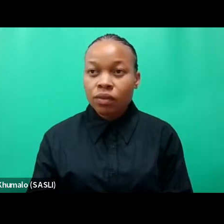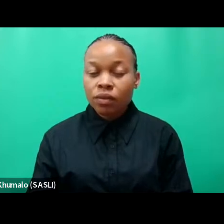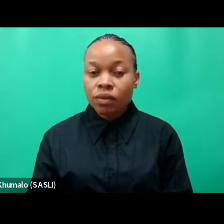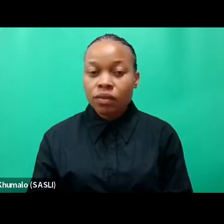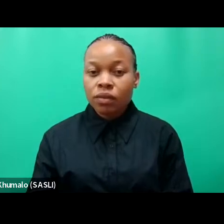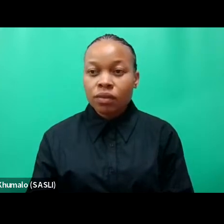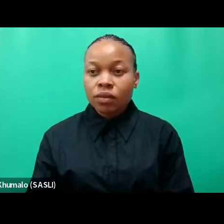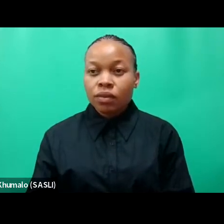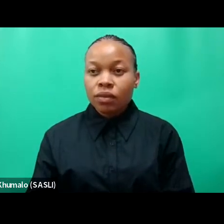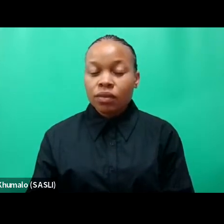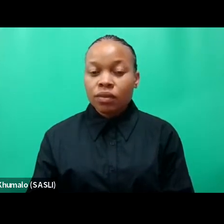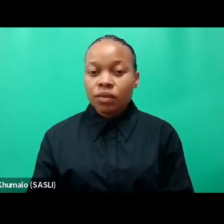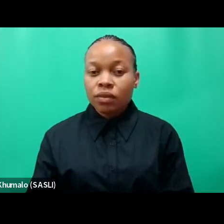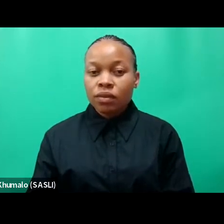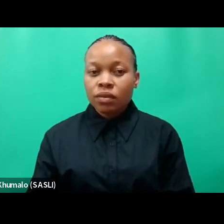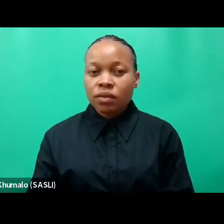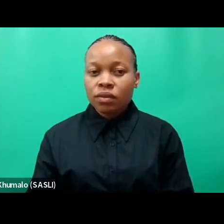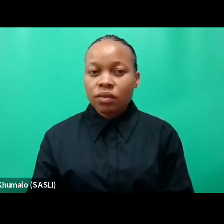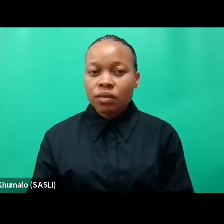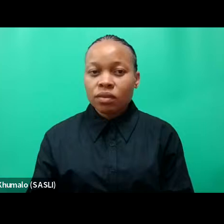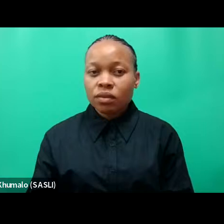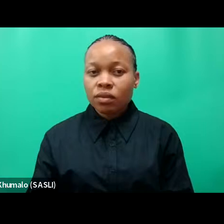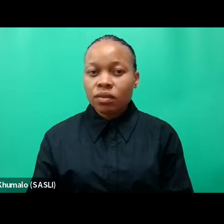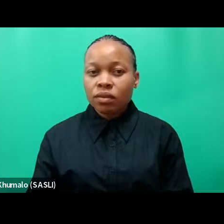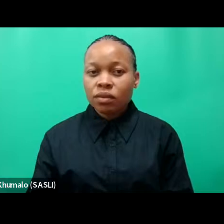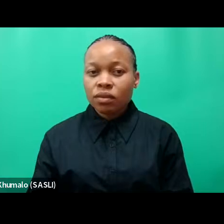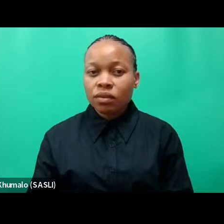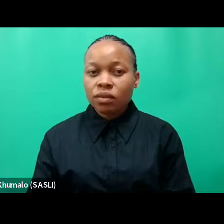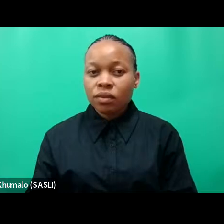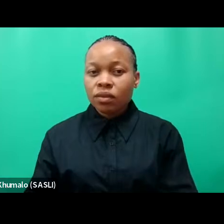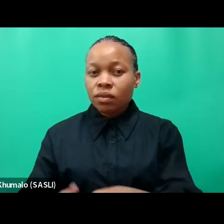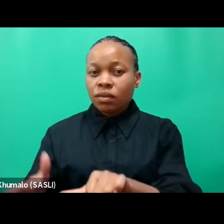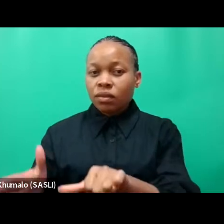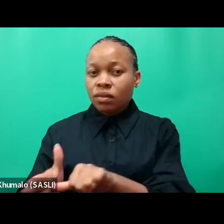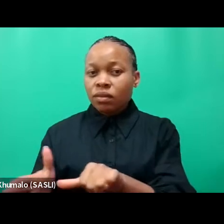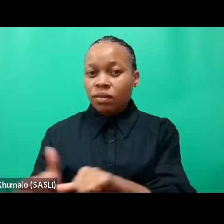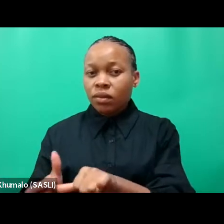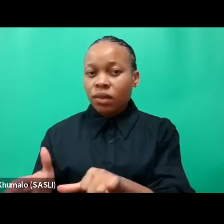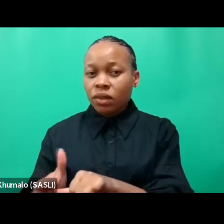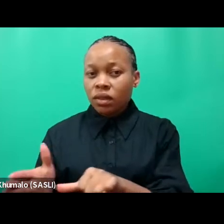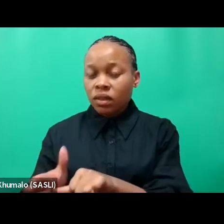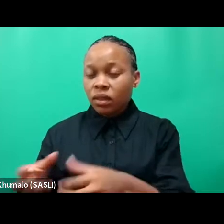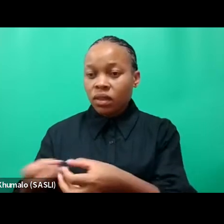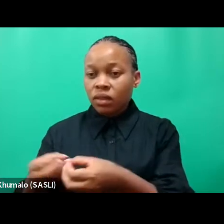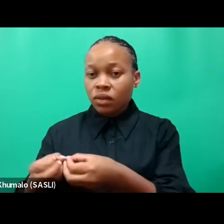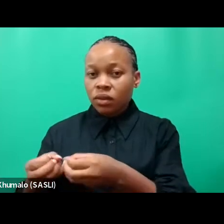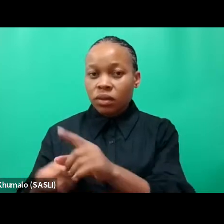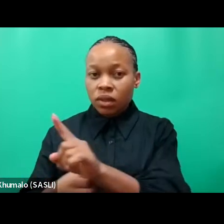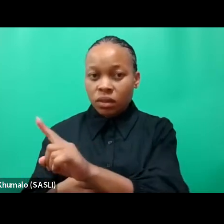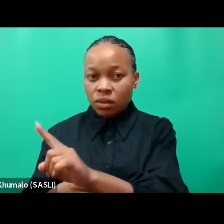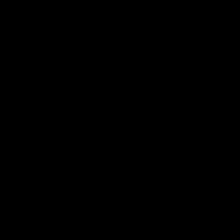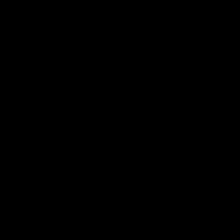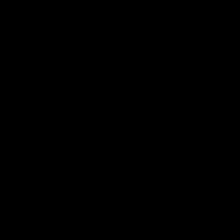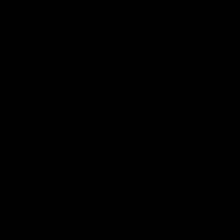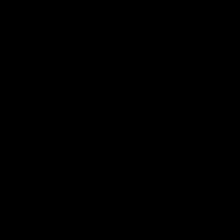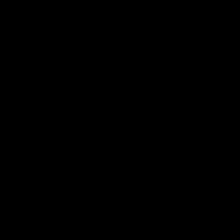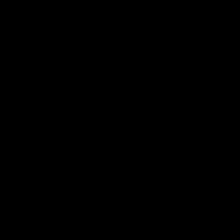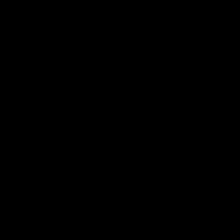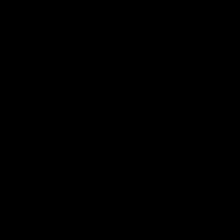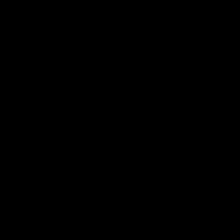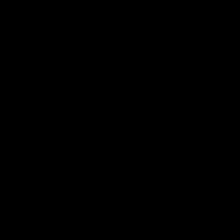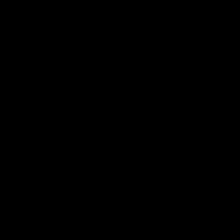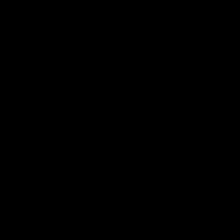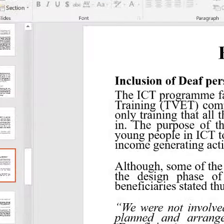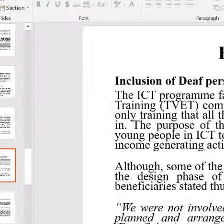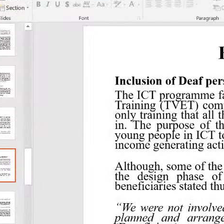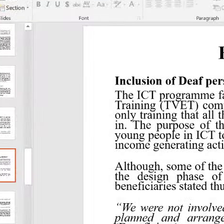weight. And the key informant also substantiated the fact that they were carried along. And to substantiate these meetings